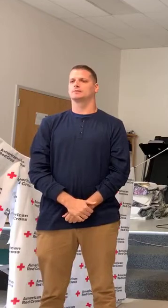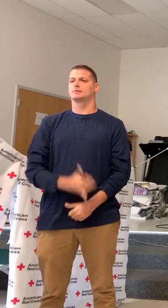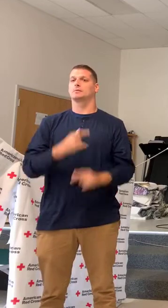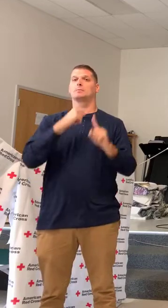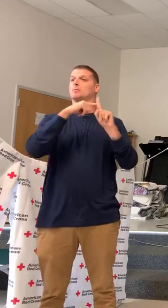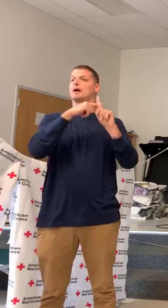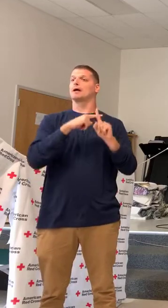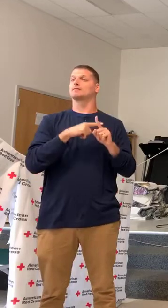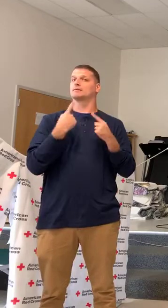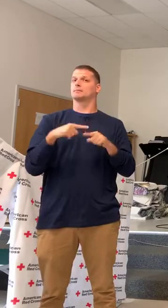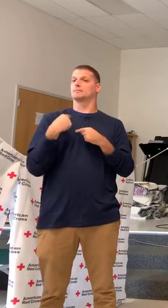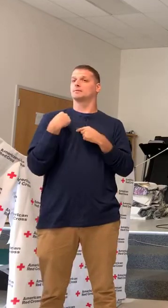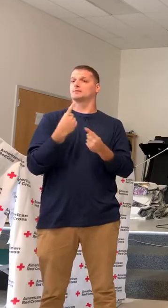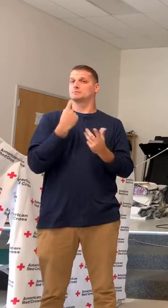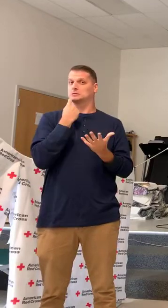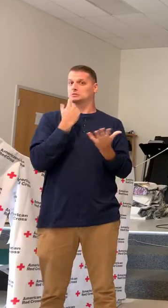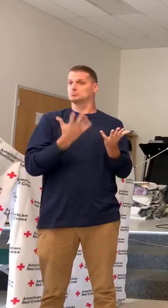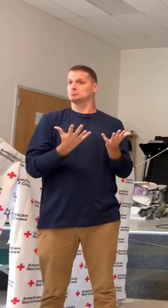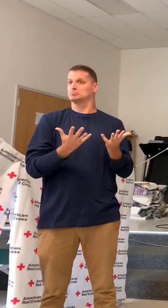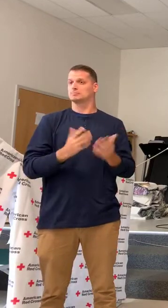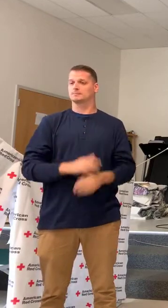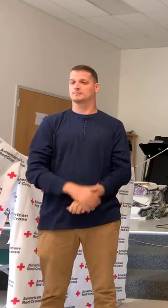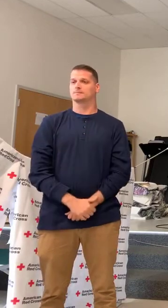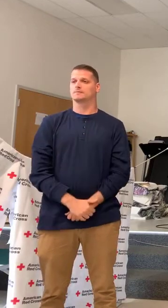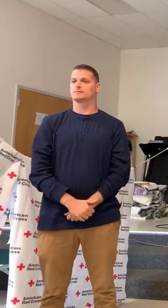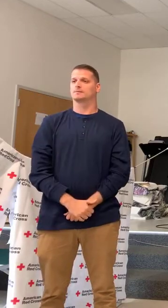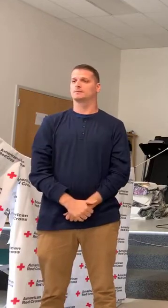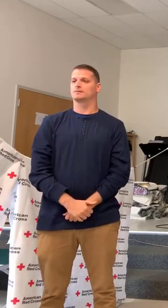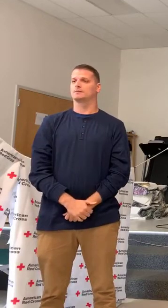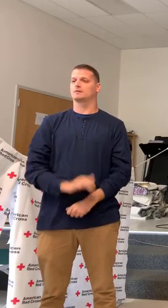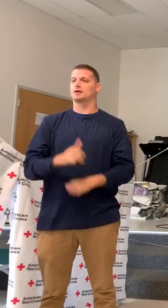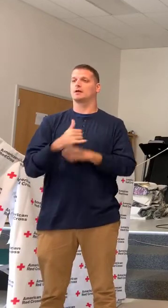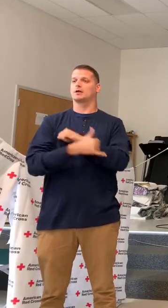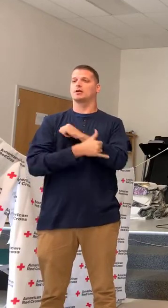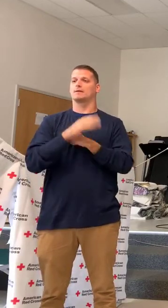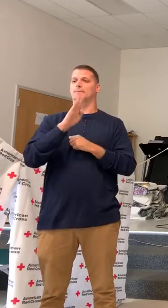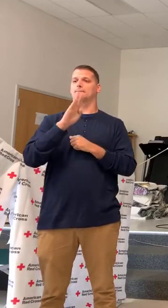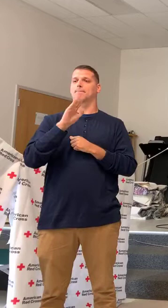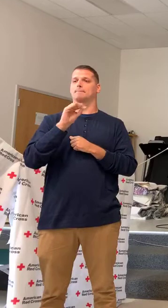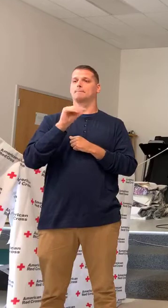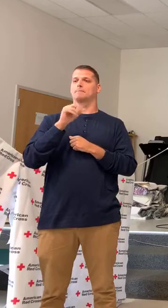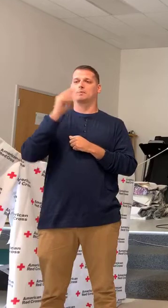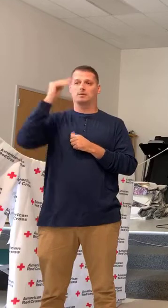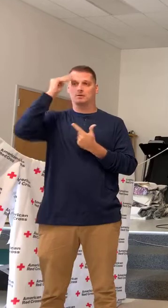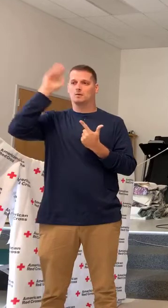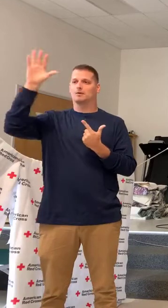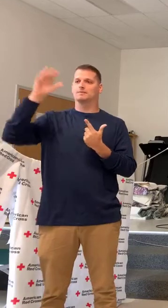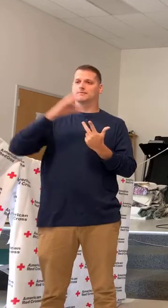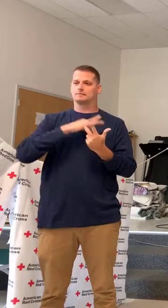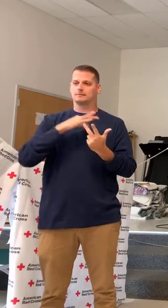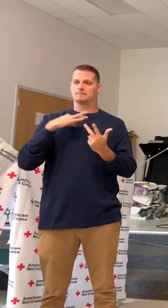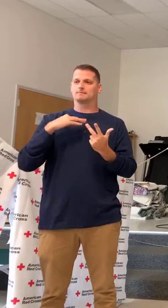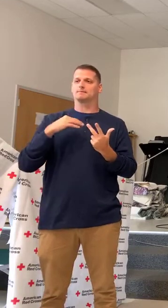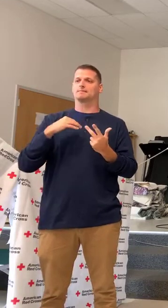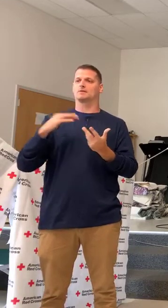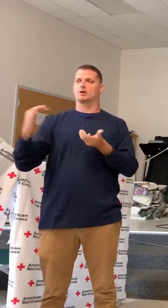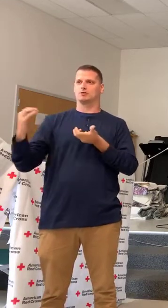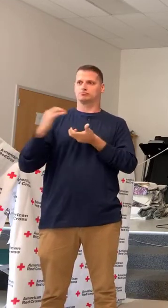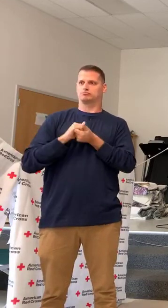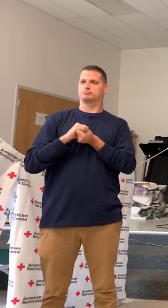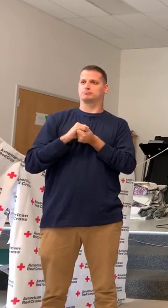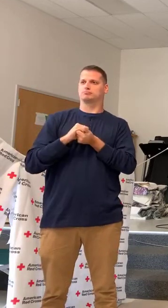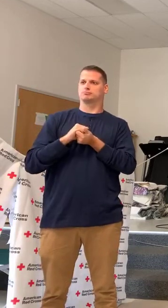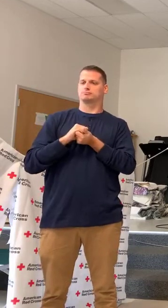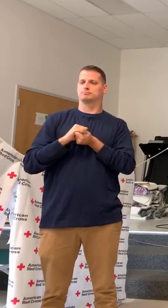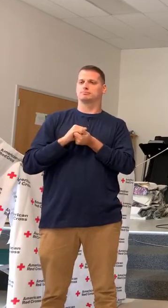working very closely with the Mat-Su Borough, getting folks in there, getting his people back to what they need to do is be ready